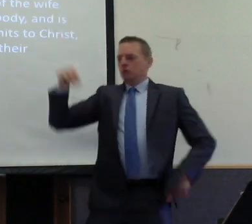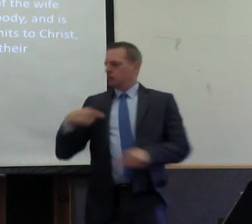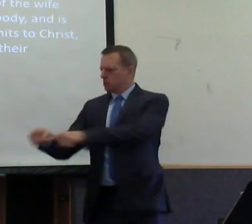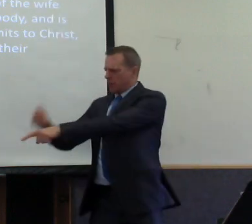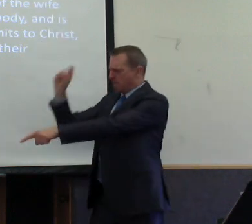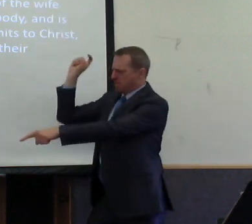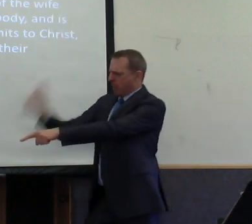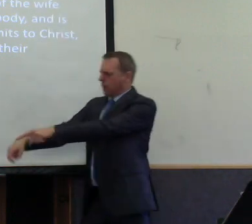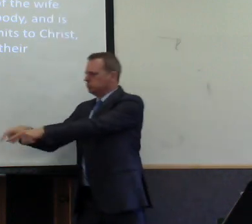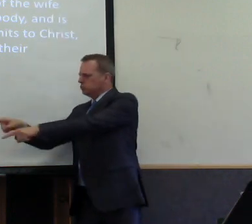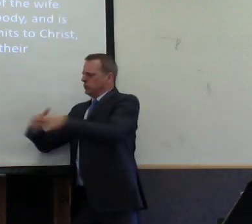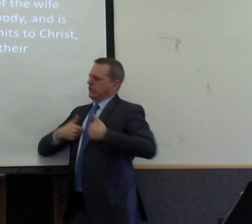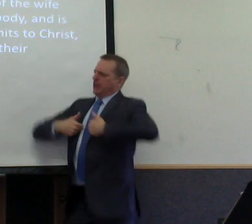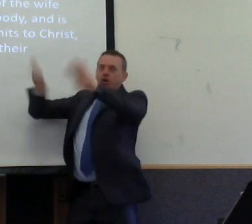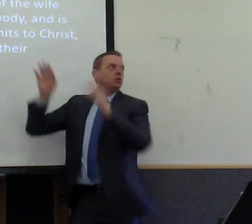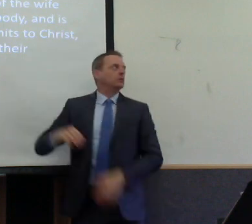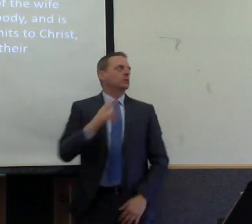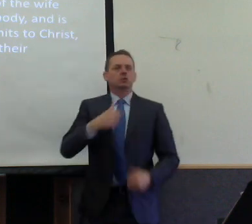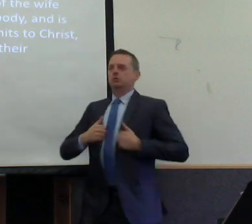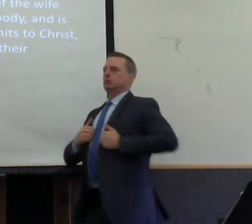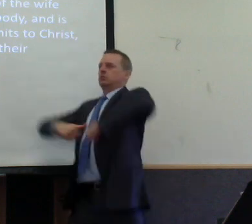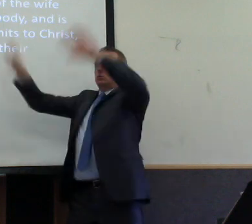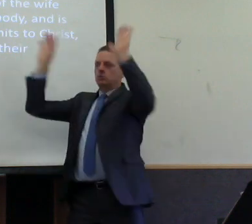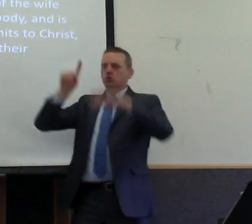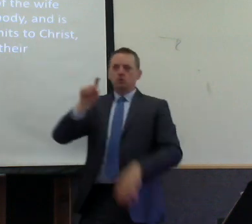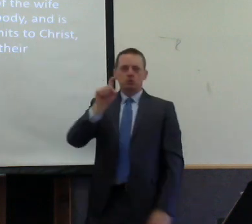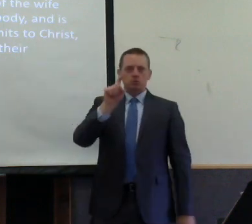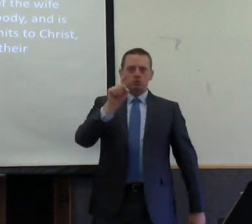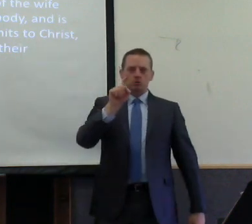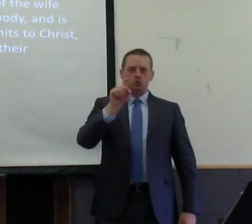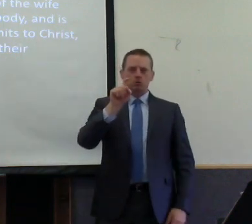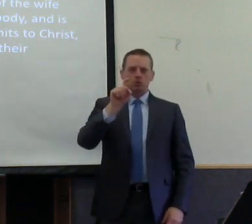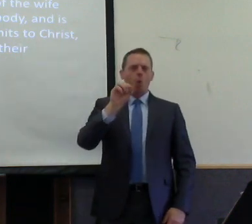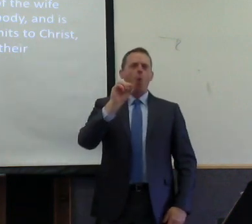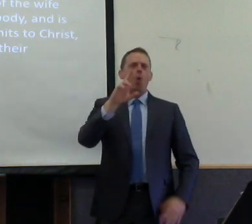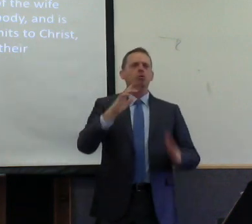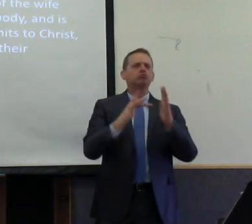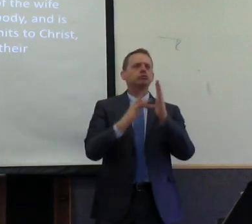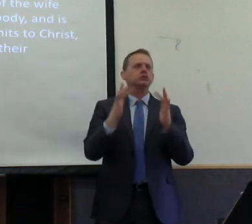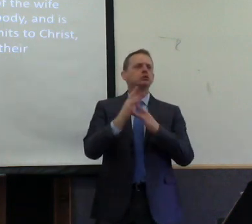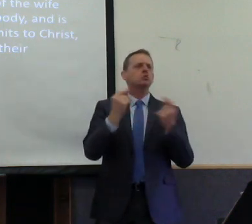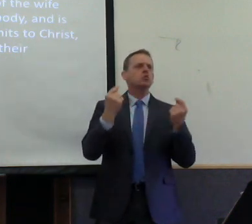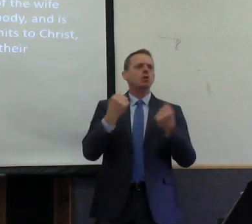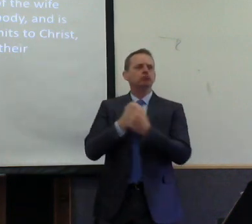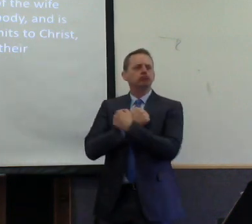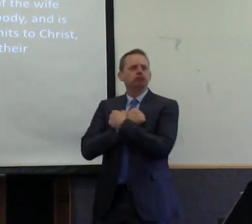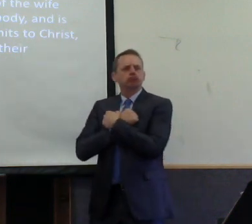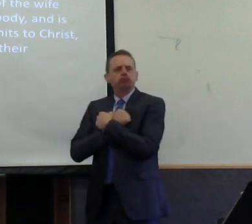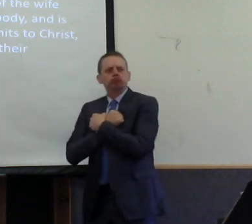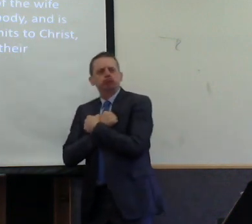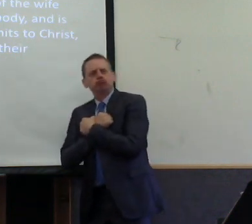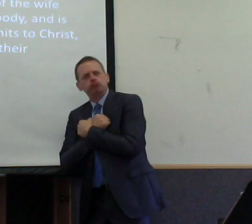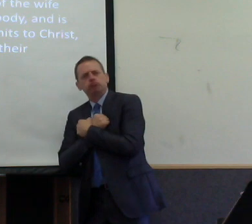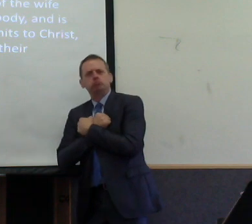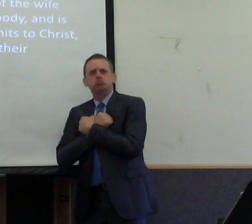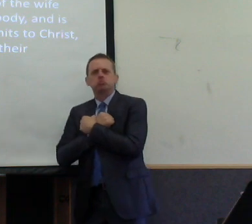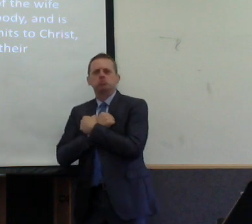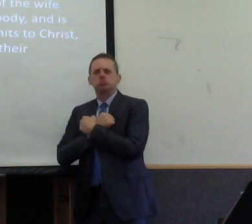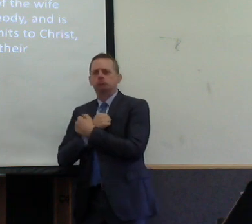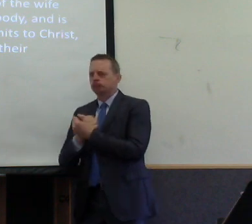doesn't force us into his way. And we don't just sacrifice everything we have for him. These are the roots.